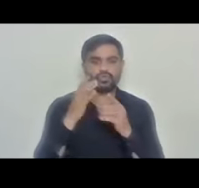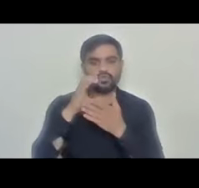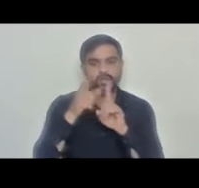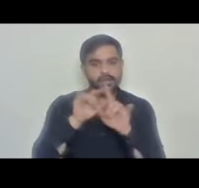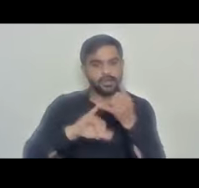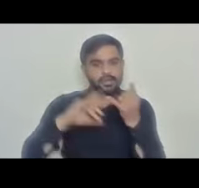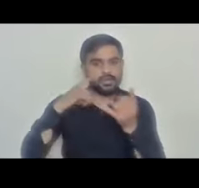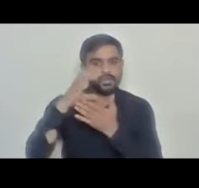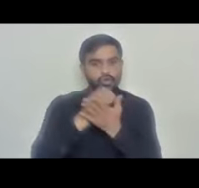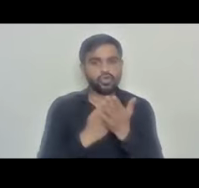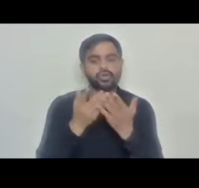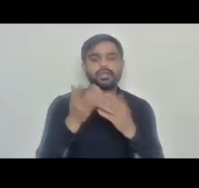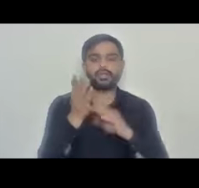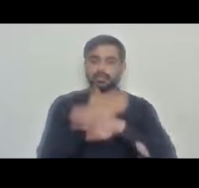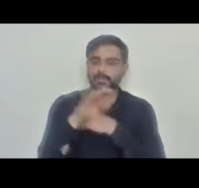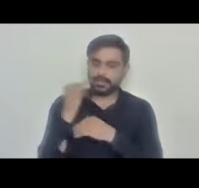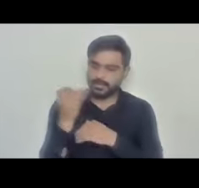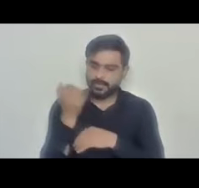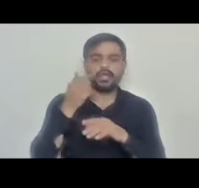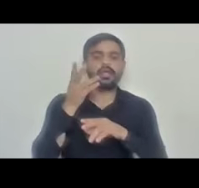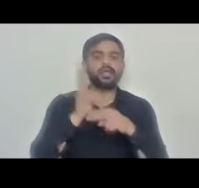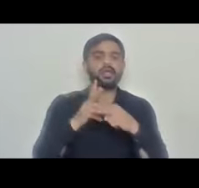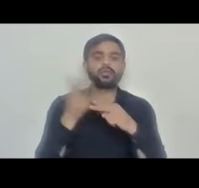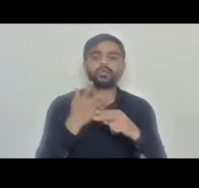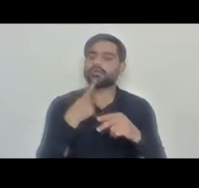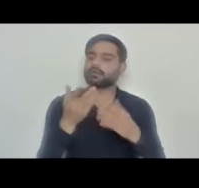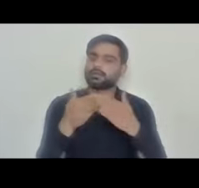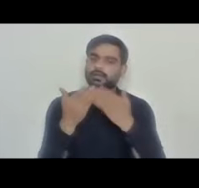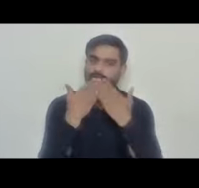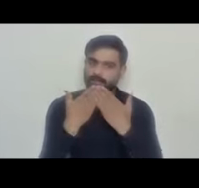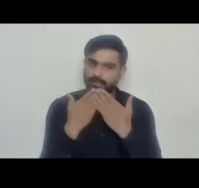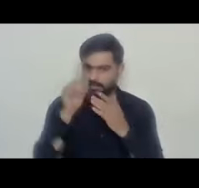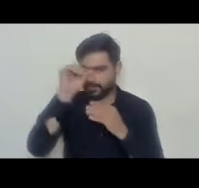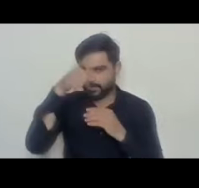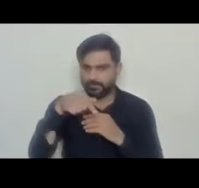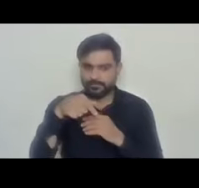how disability has been defined or presented in the academic circles in Indian